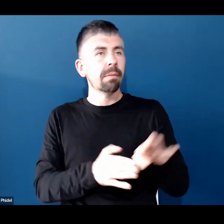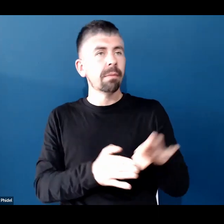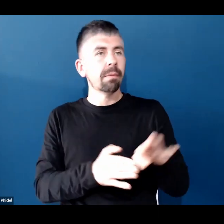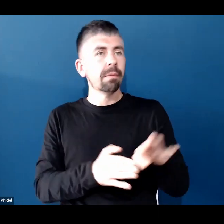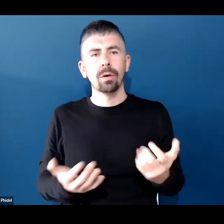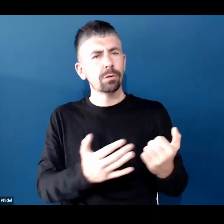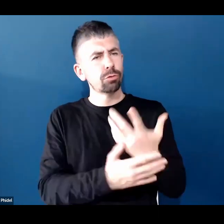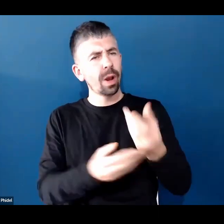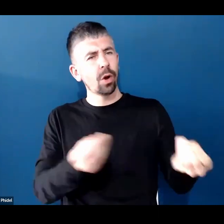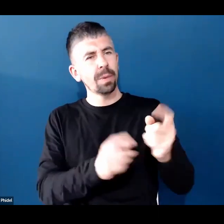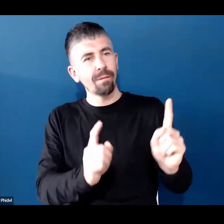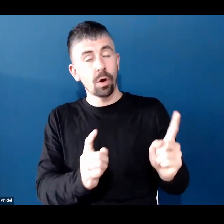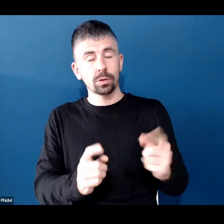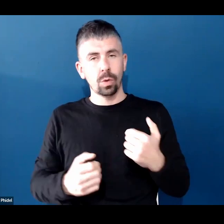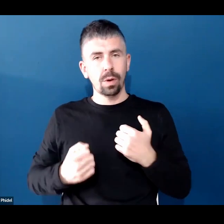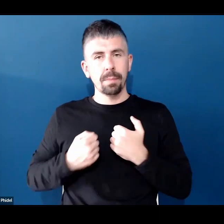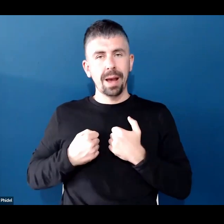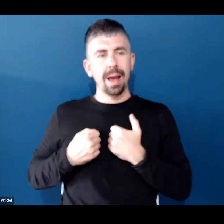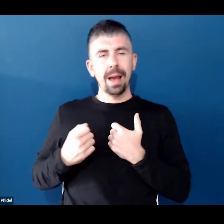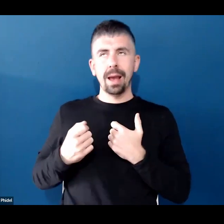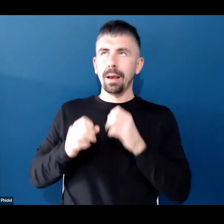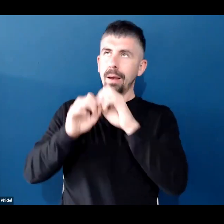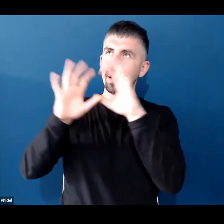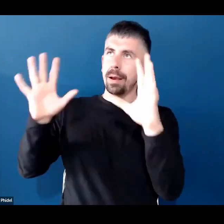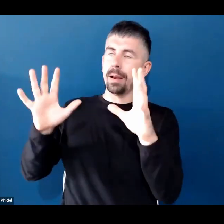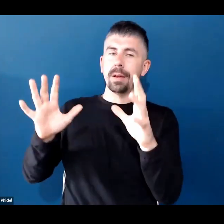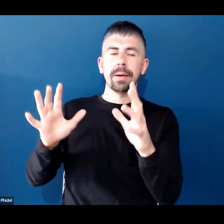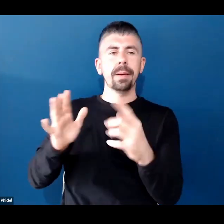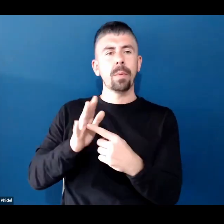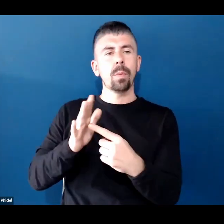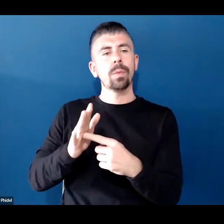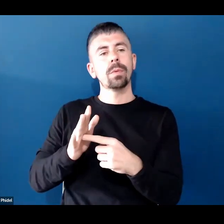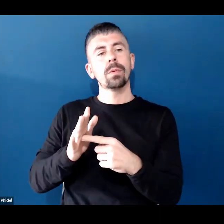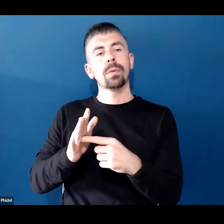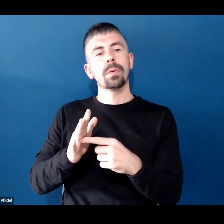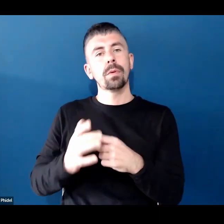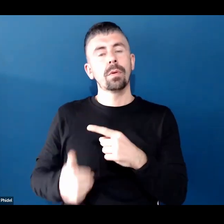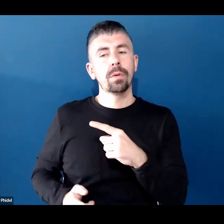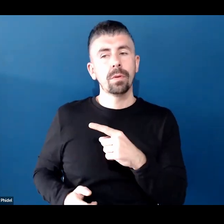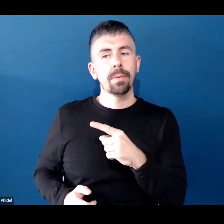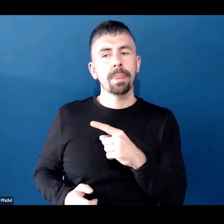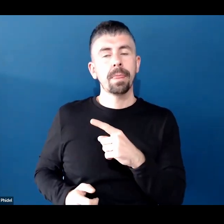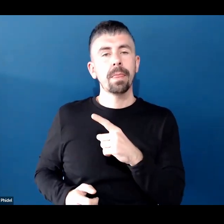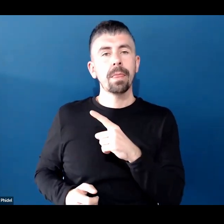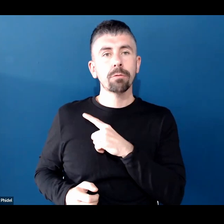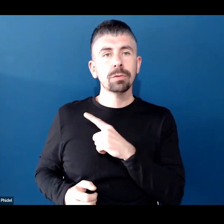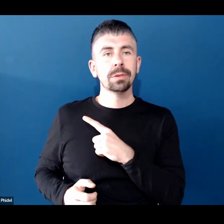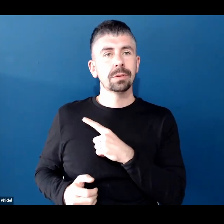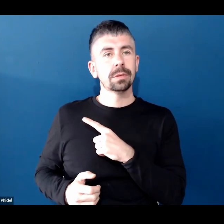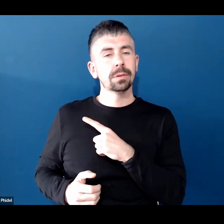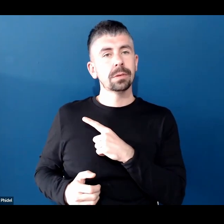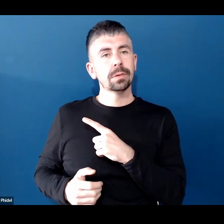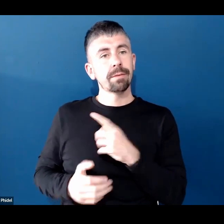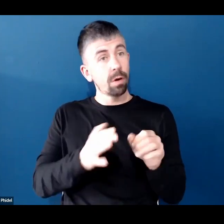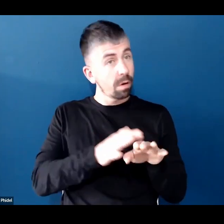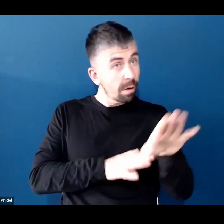economy for? So for me, that's kind of the ultimate, is just touching on like the raison d'être of economic growth in the first place. And when you